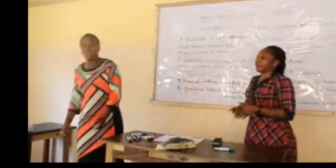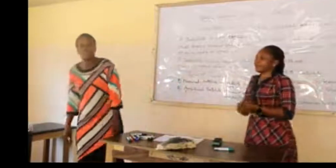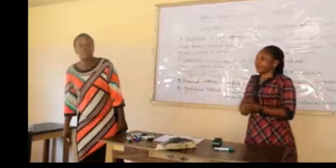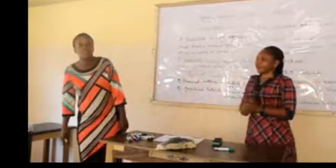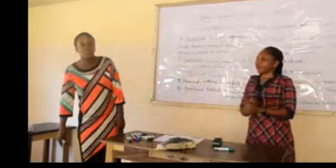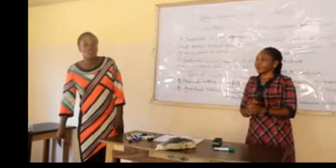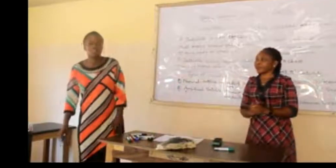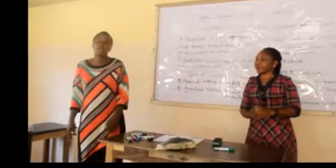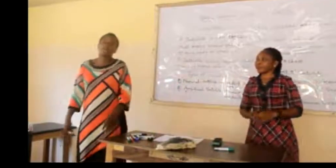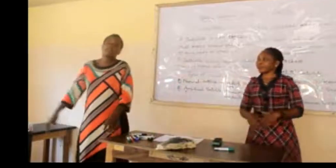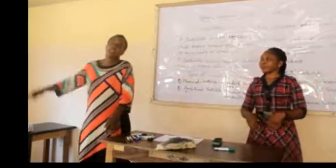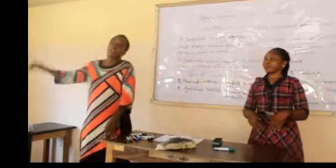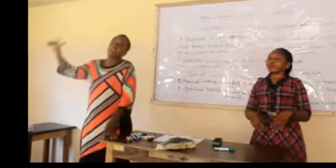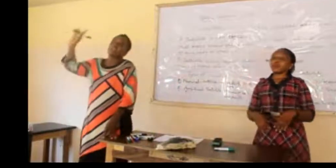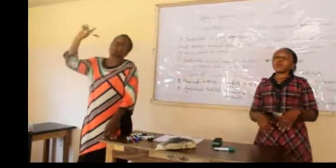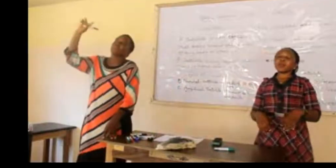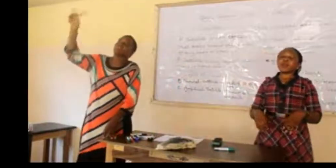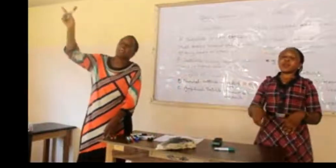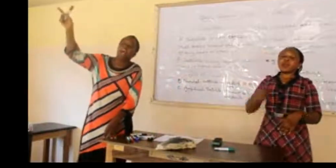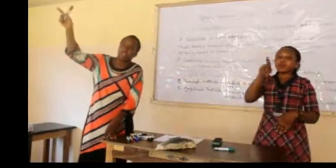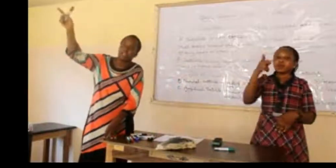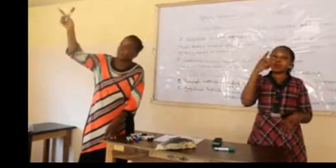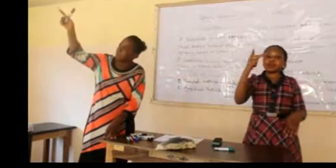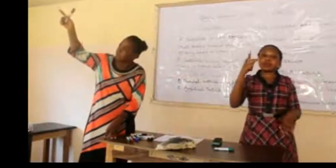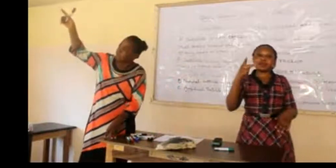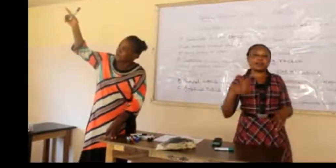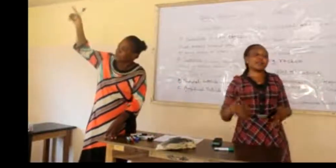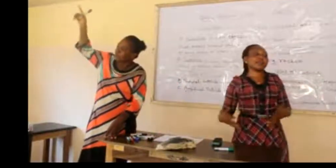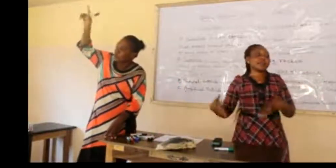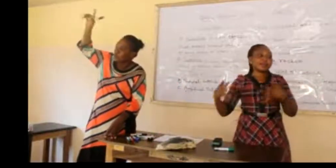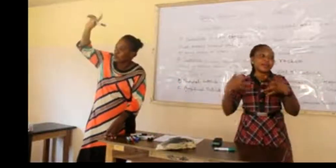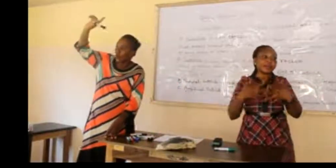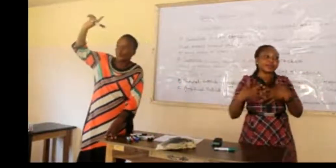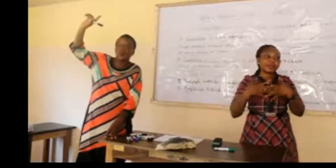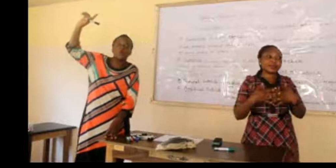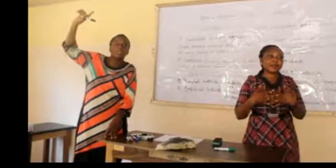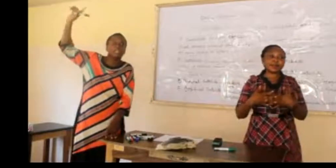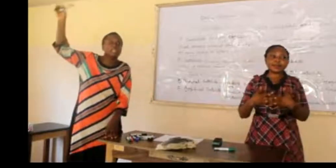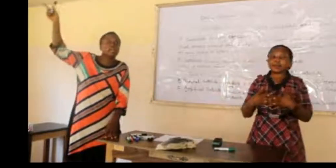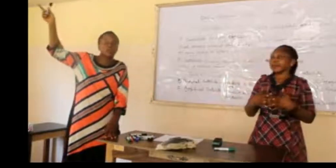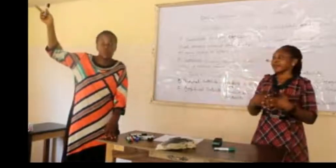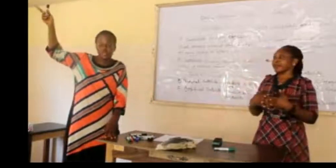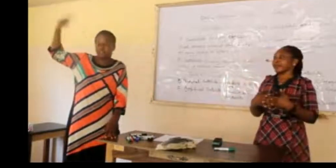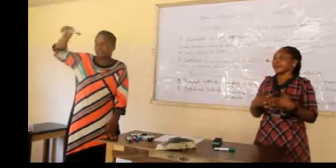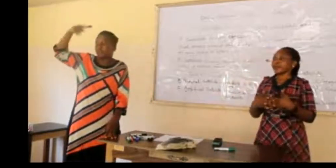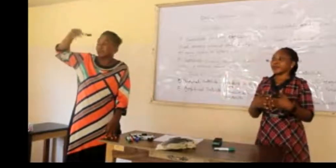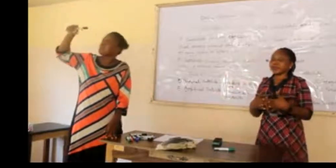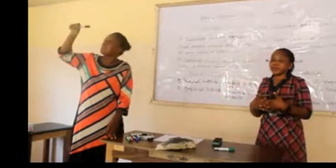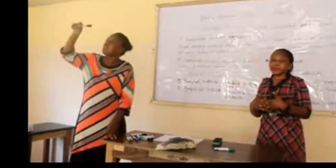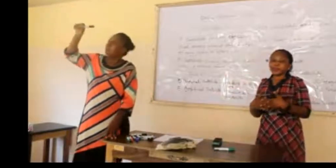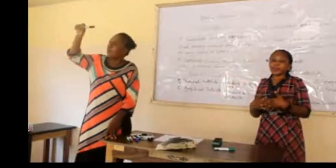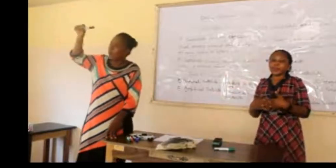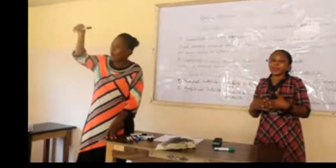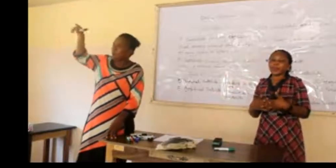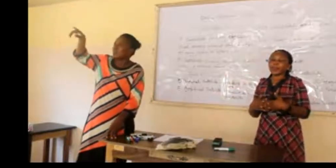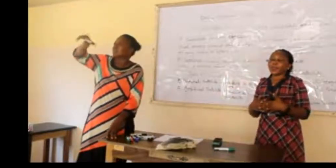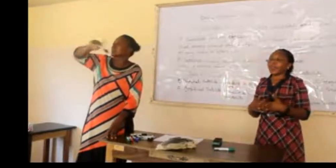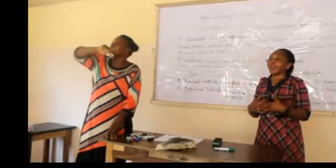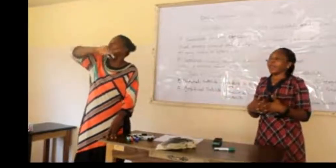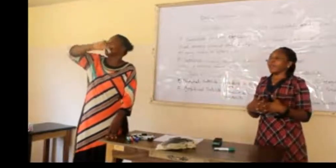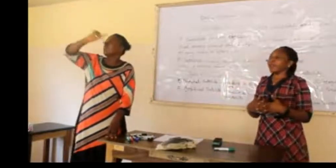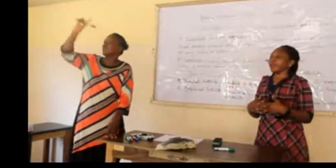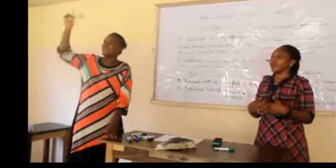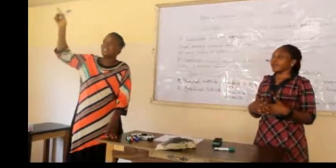satellite. Yes, you see America firing missiles to either Kuwait